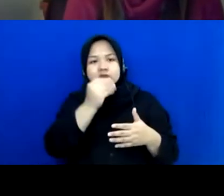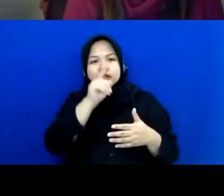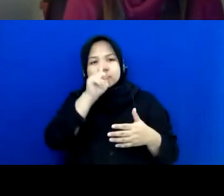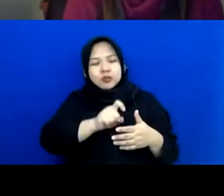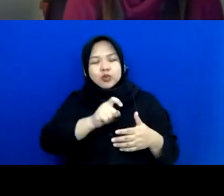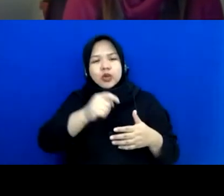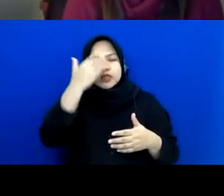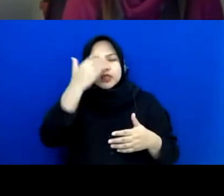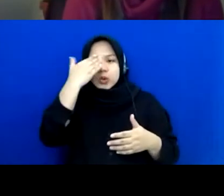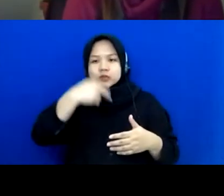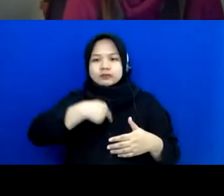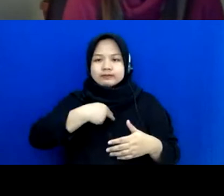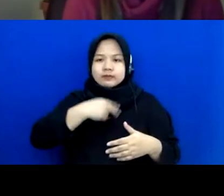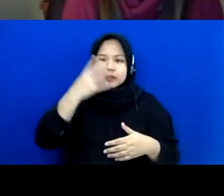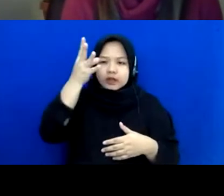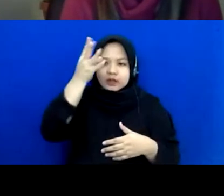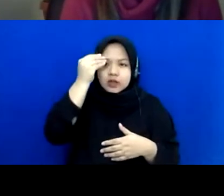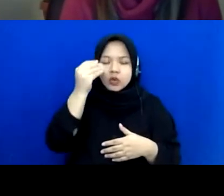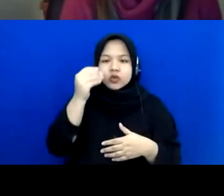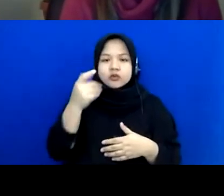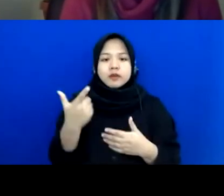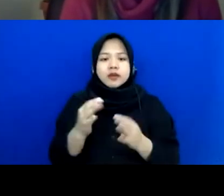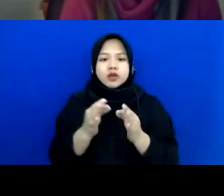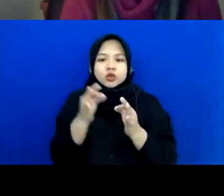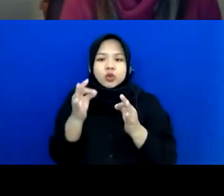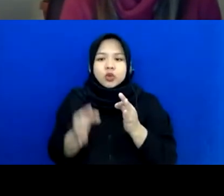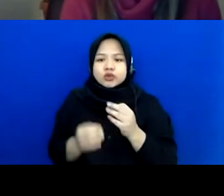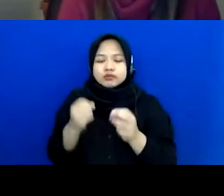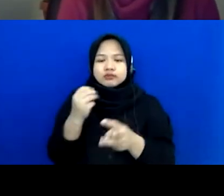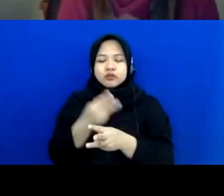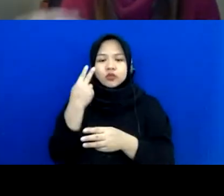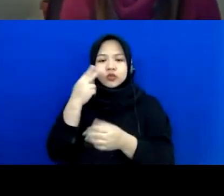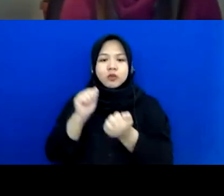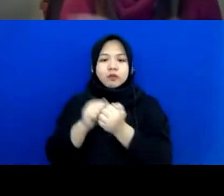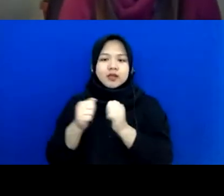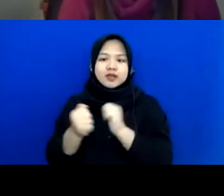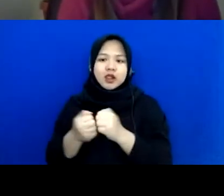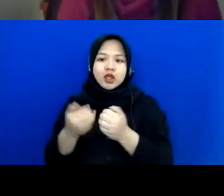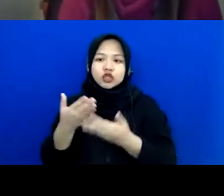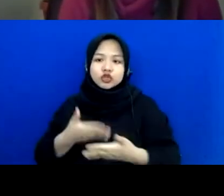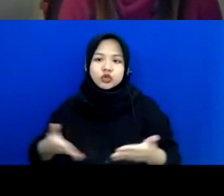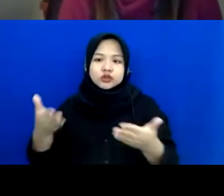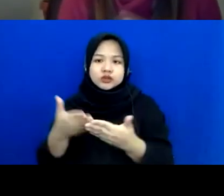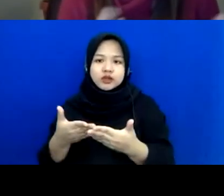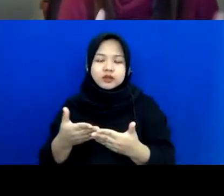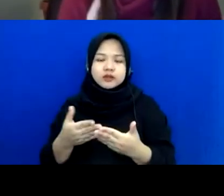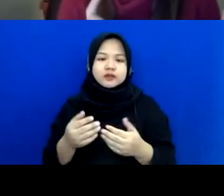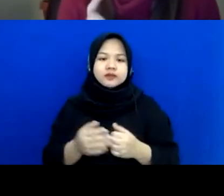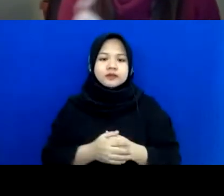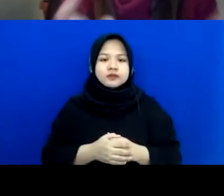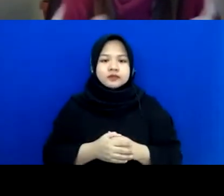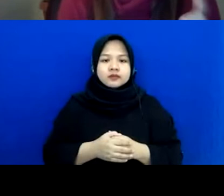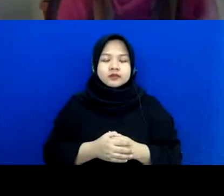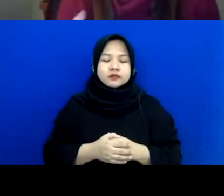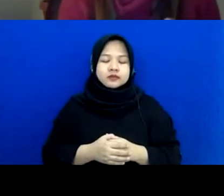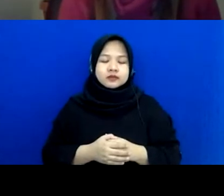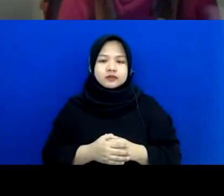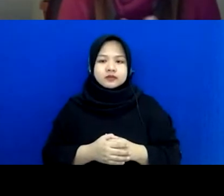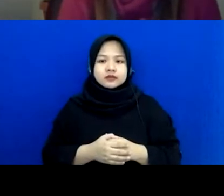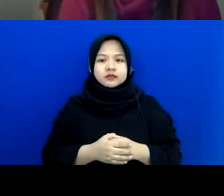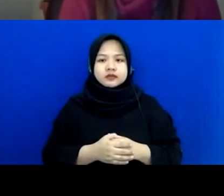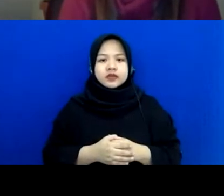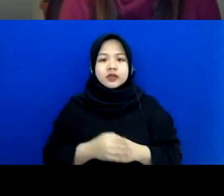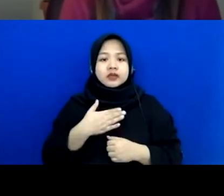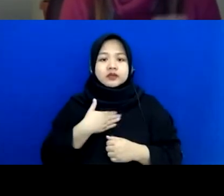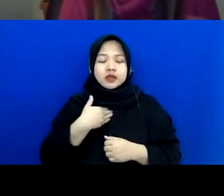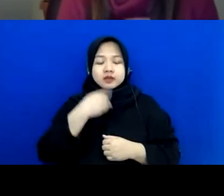ability to develop effective solutions to social problems. So I believe it's really these trends,